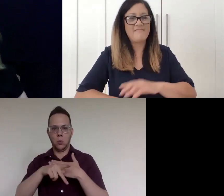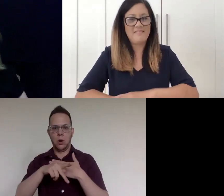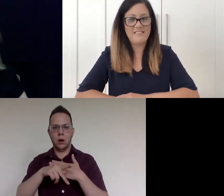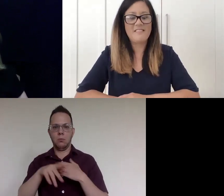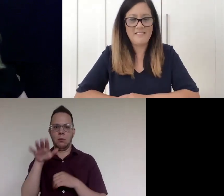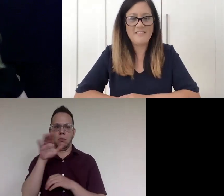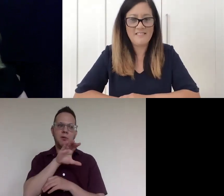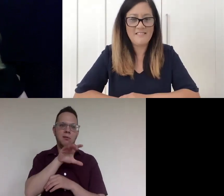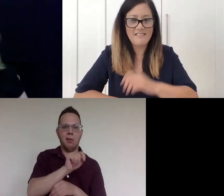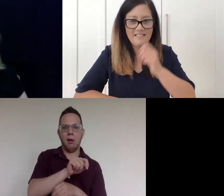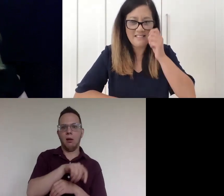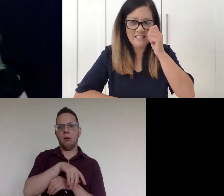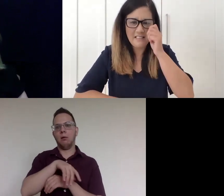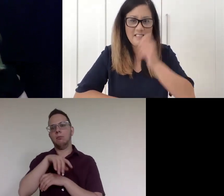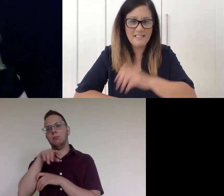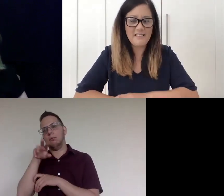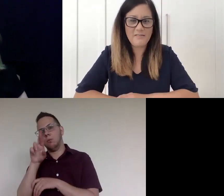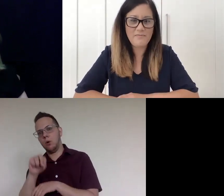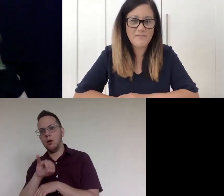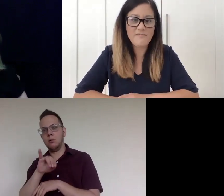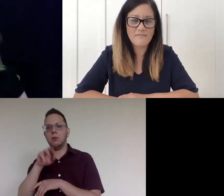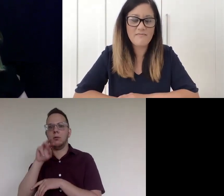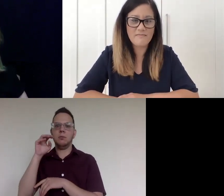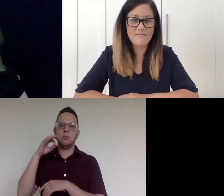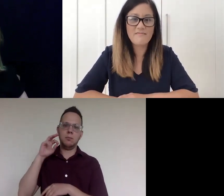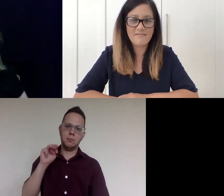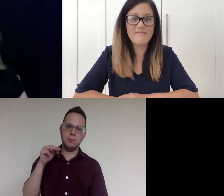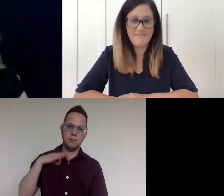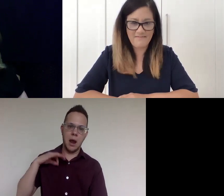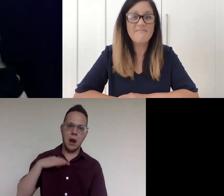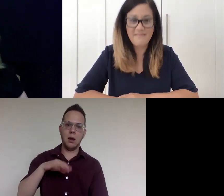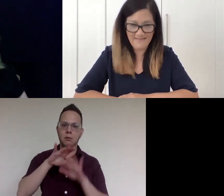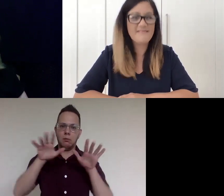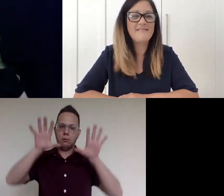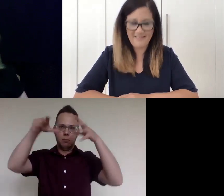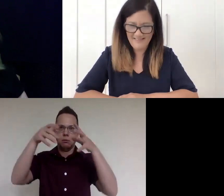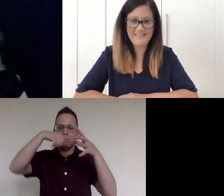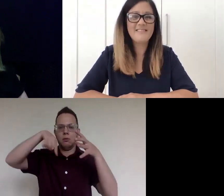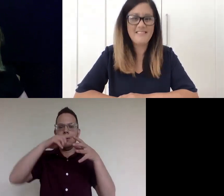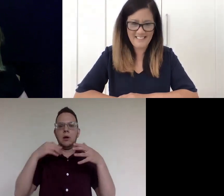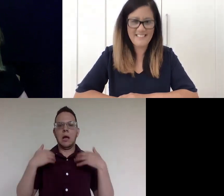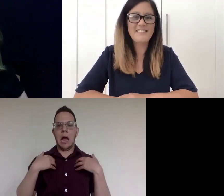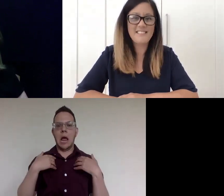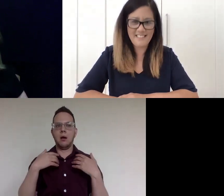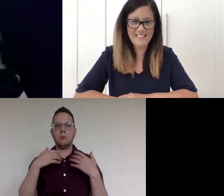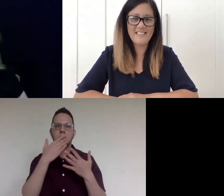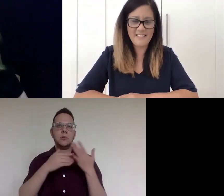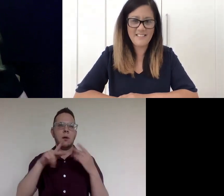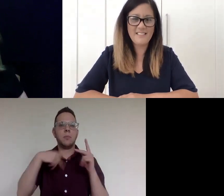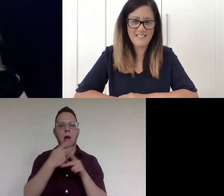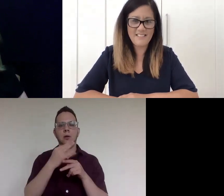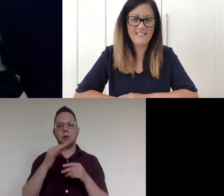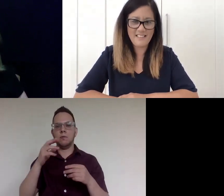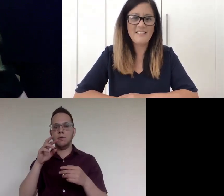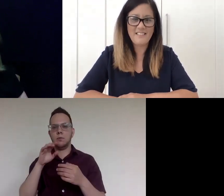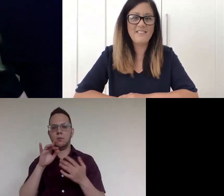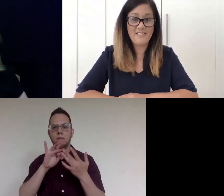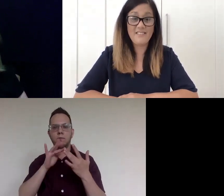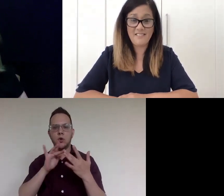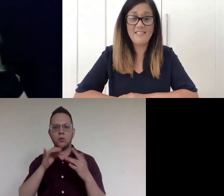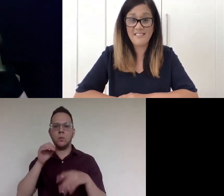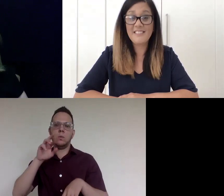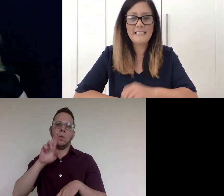Rhode Island, Maine, and so forth, all of New England. There could be people you could meet with, even virtually, so that you